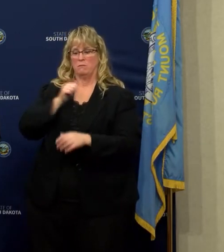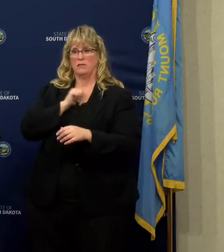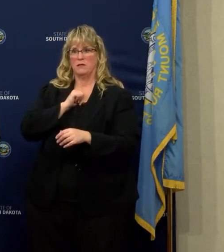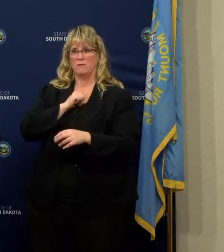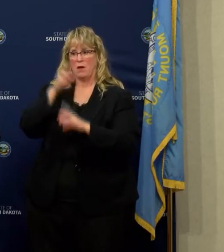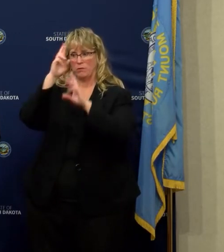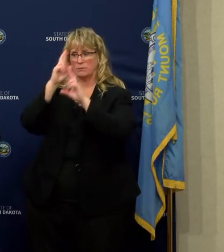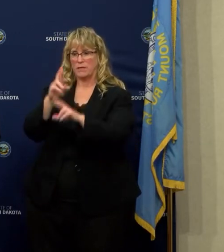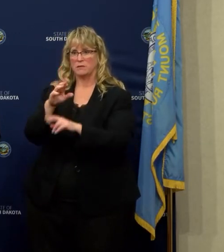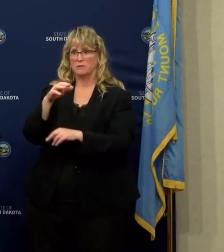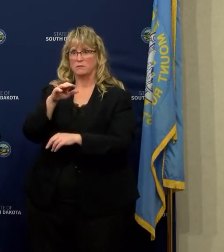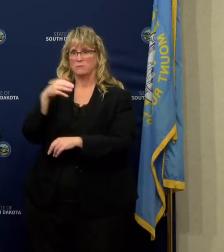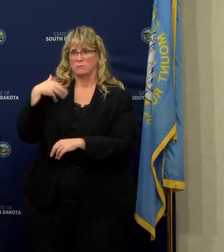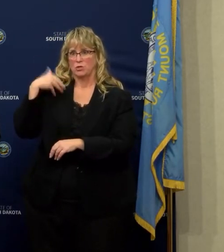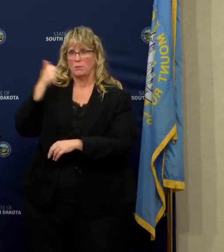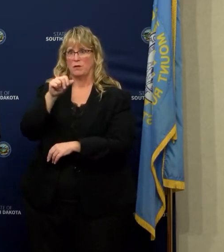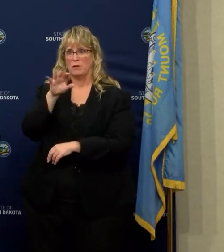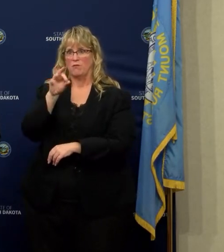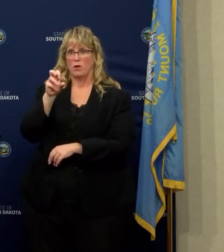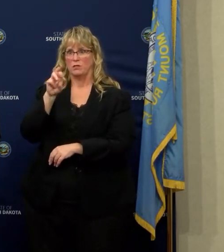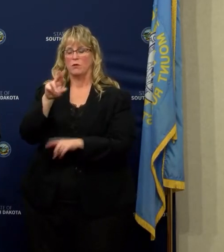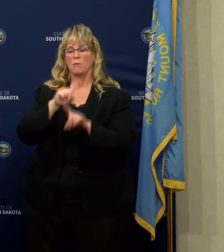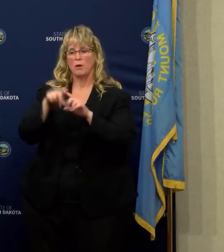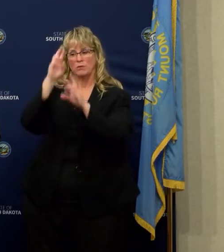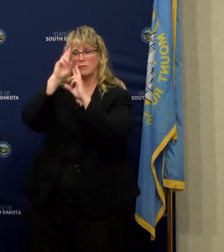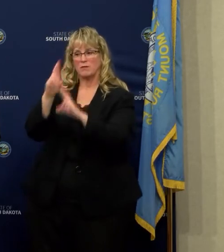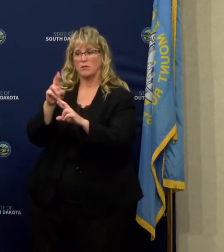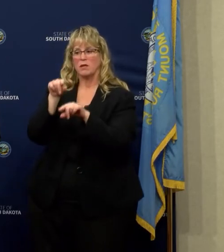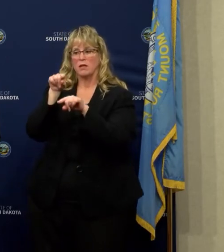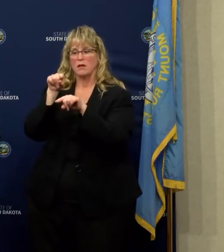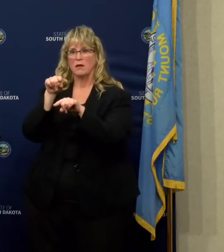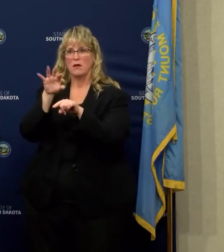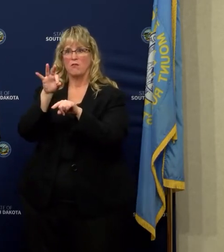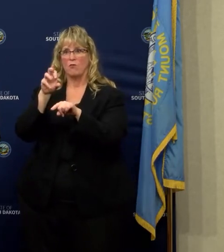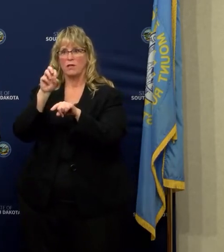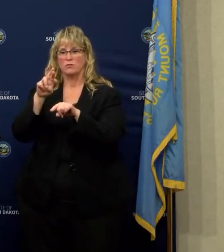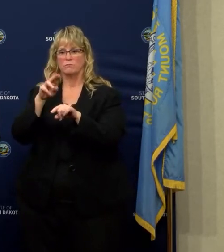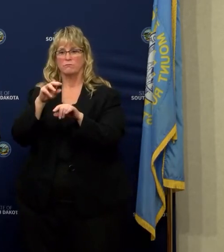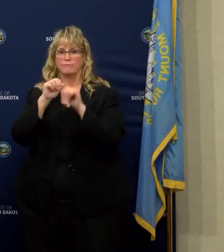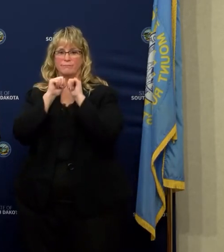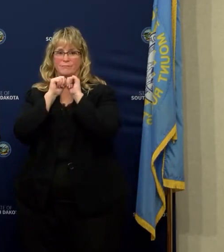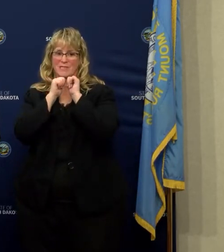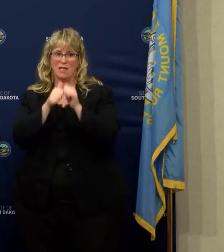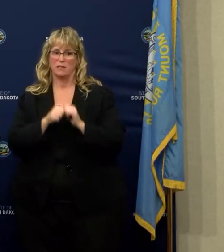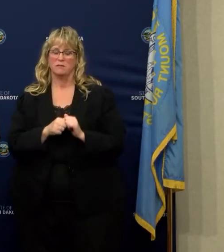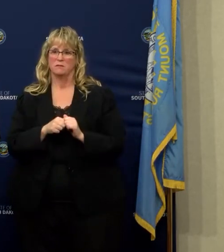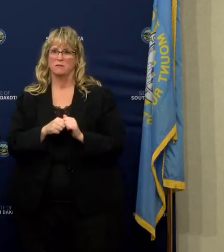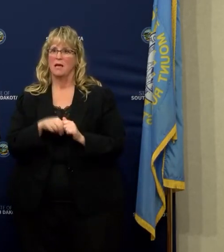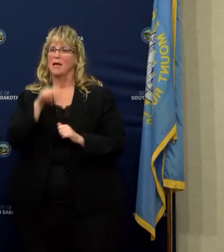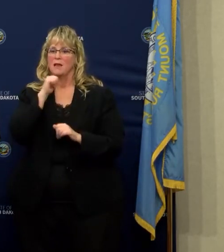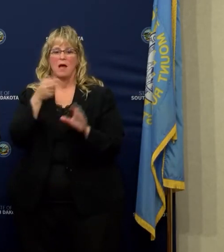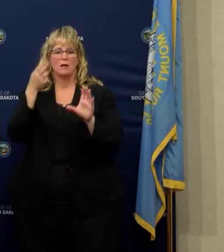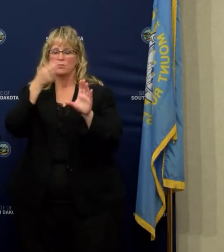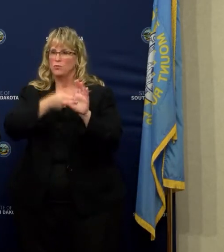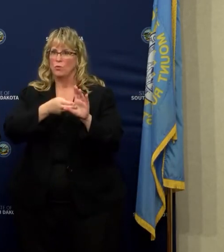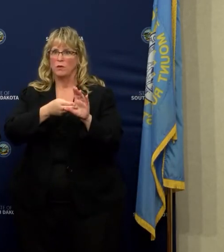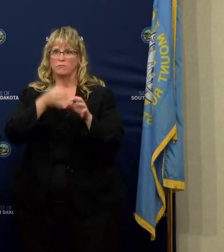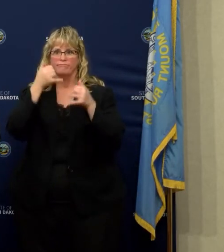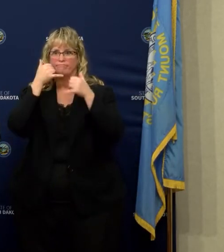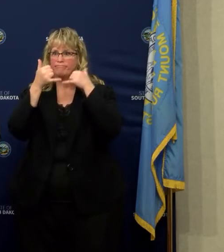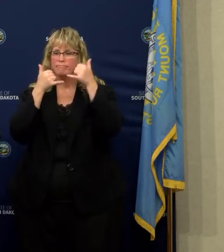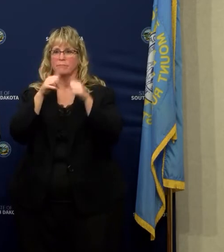respect Chairman Frazier, but respectfully, the chairman declined. The chairman flat out said he would not join the